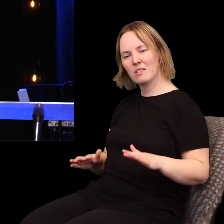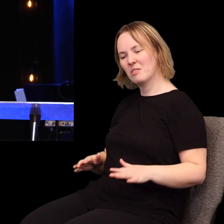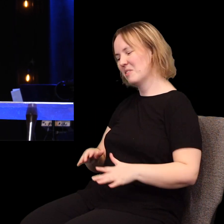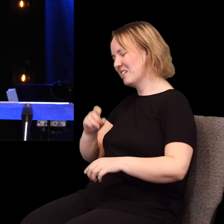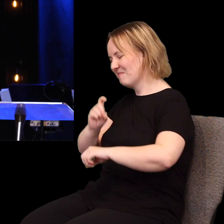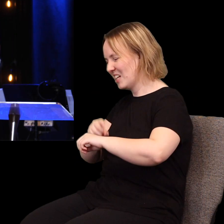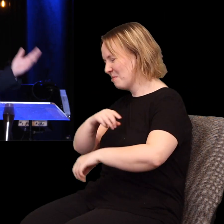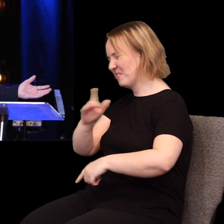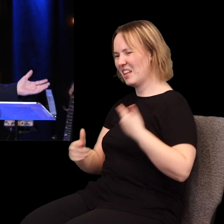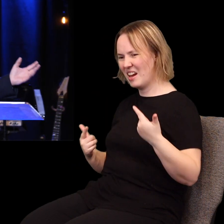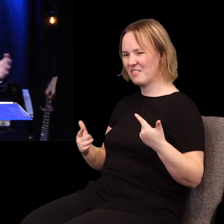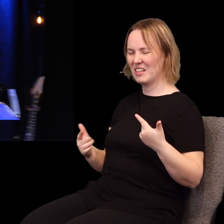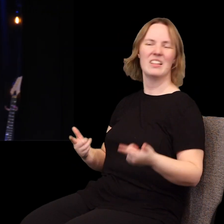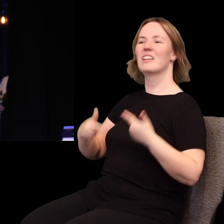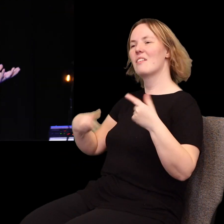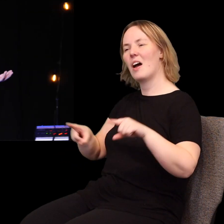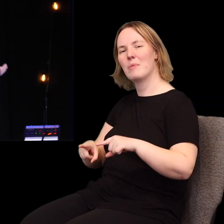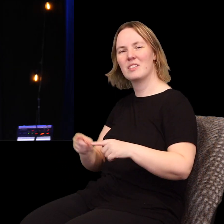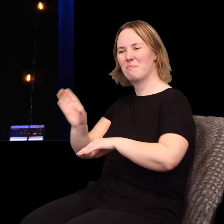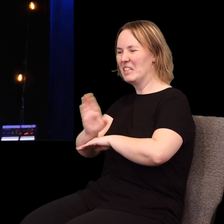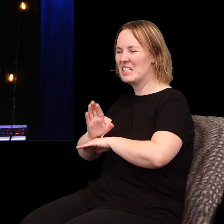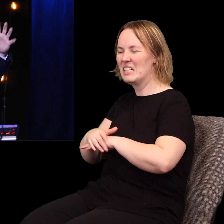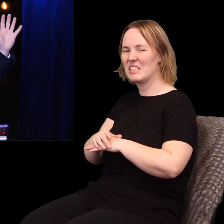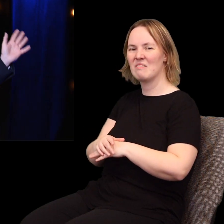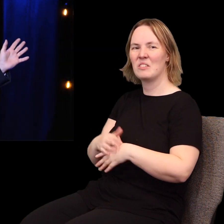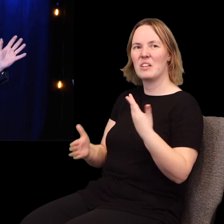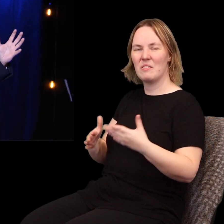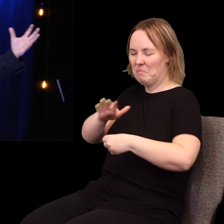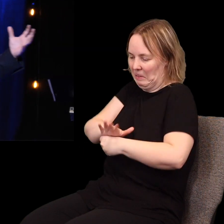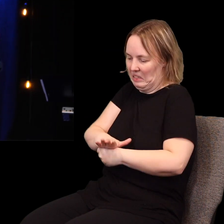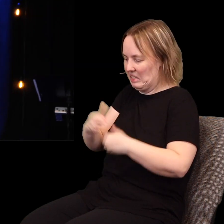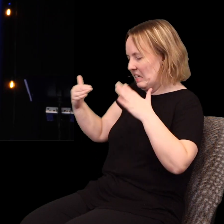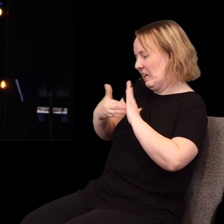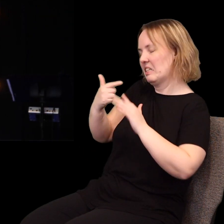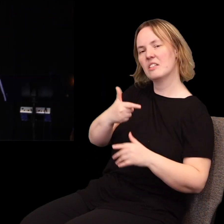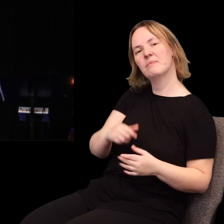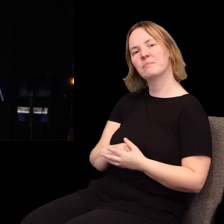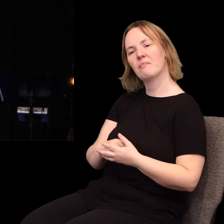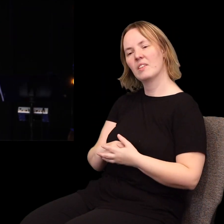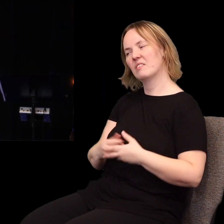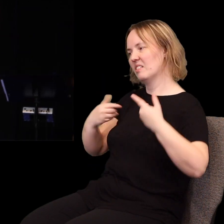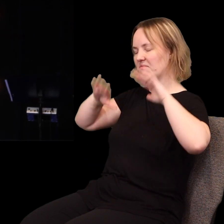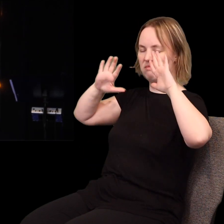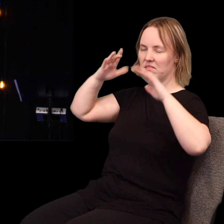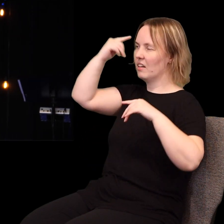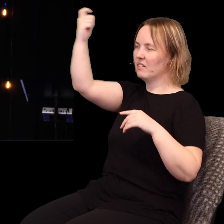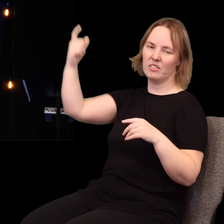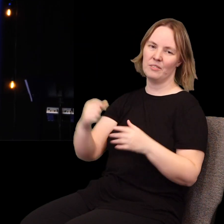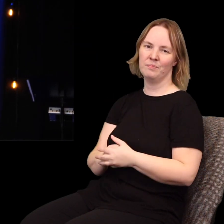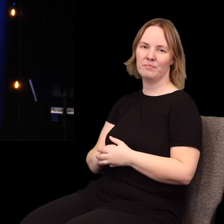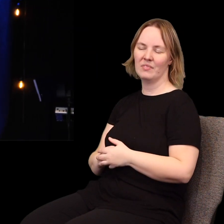season of life, something throws you a curveball, just life happens, business, whatever it may be, pressures against you. We can give up on that